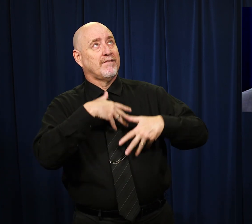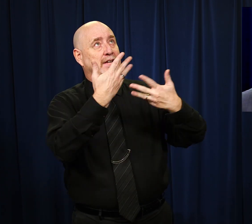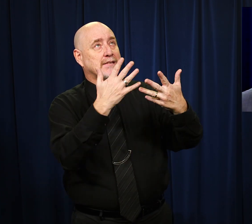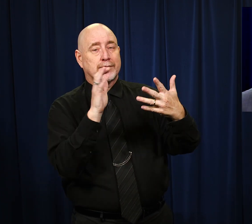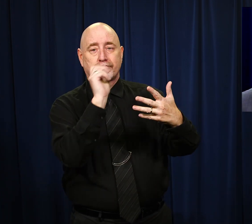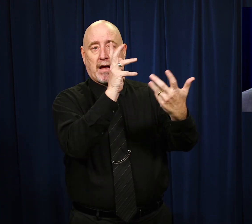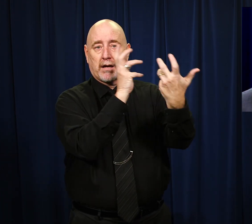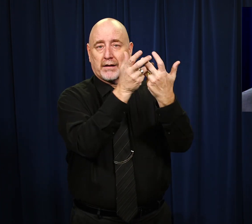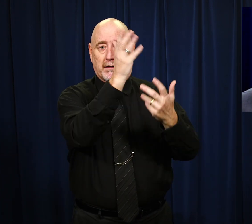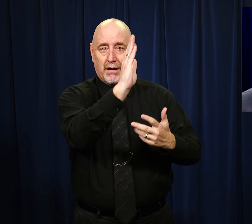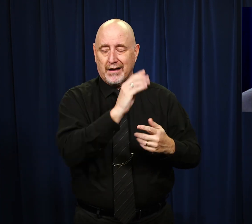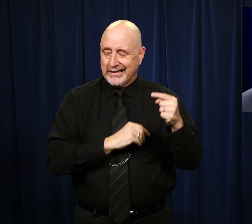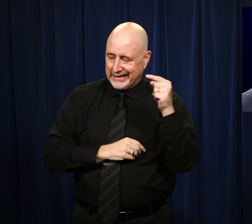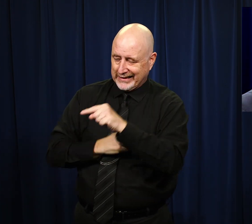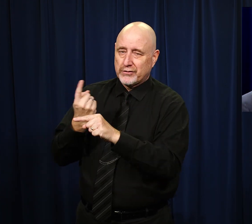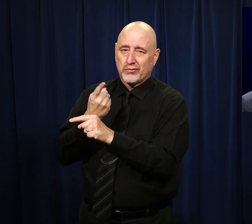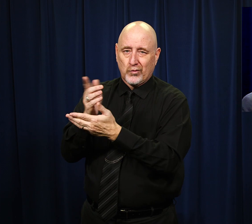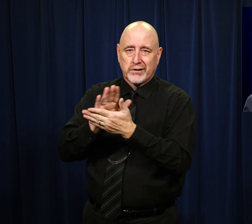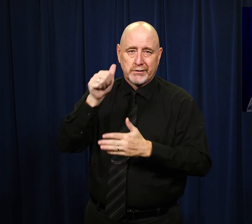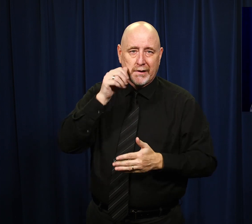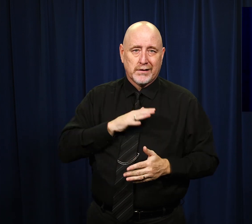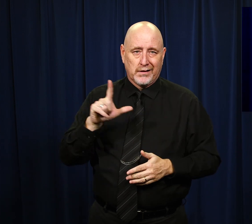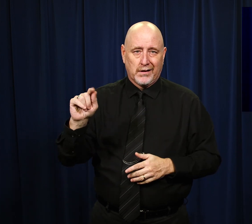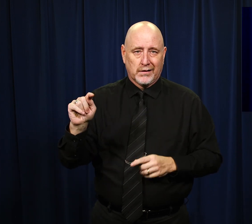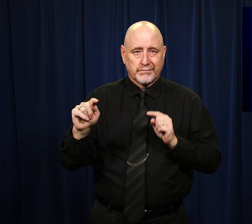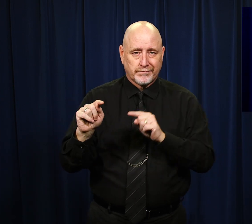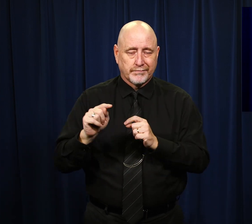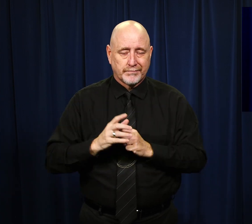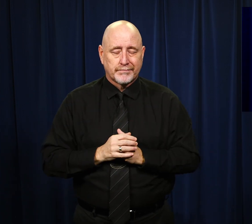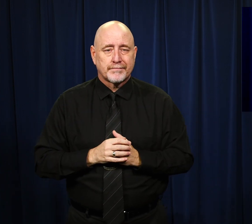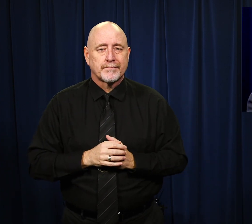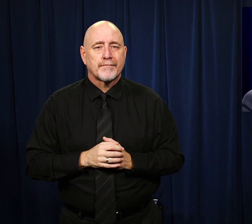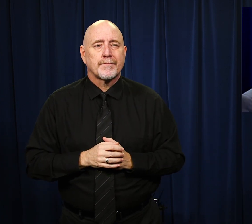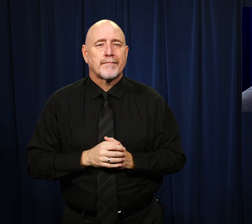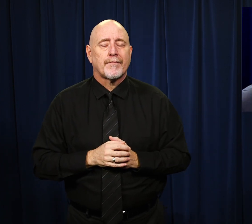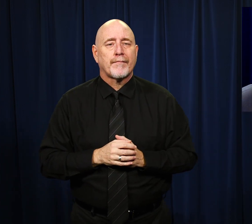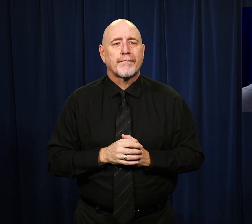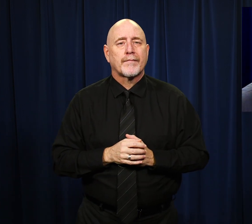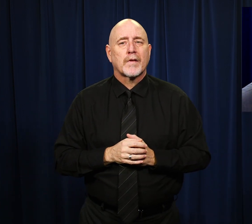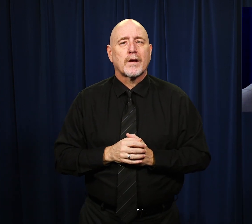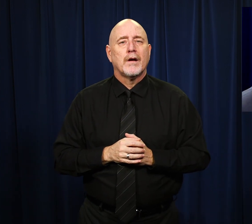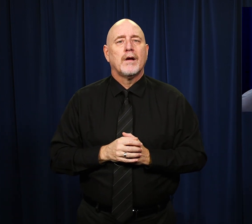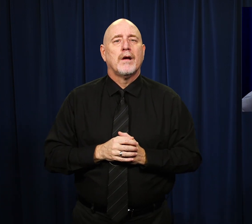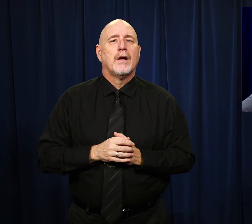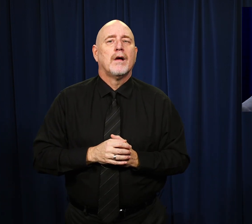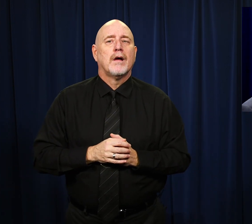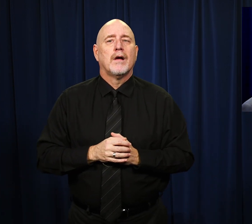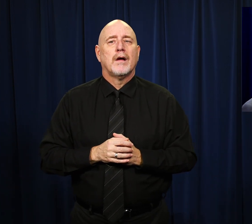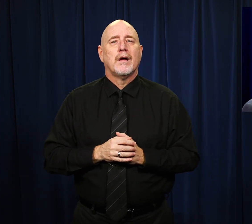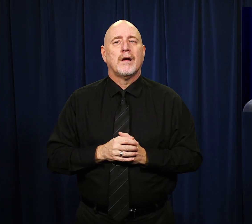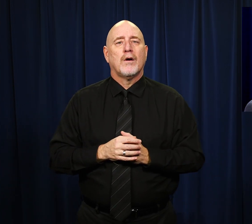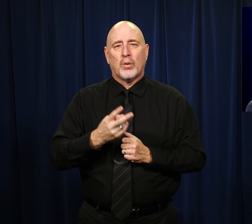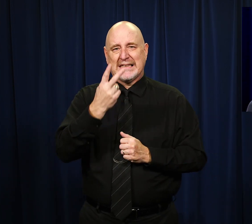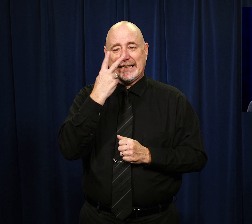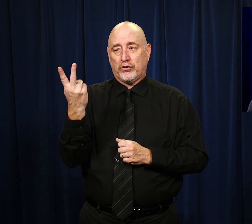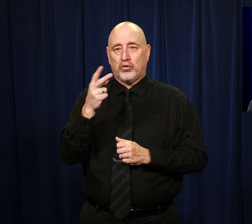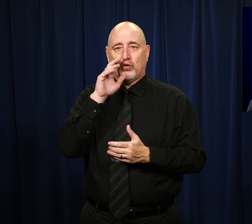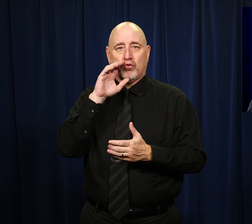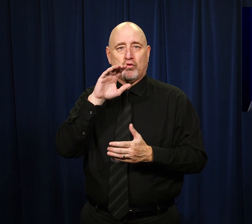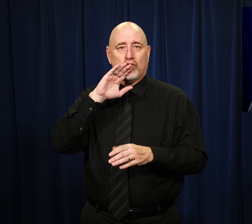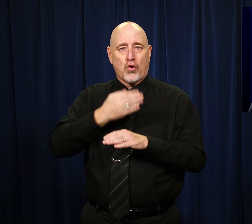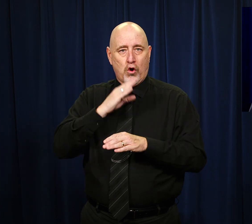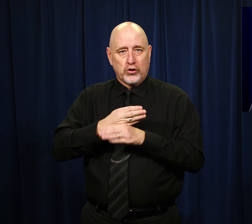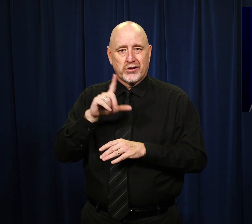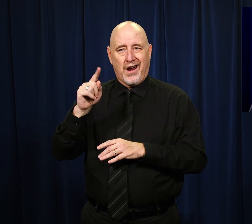God. He is a righteous man. Well, we see incest coming up with these two daughters and